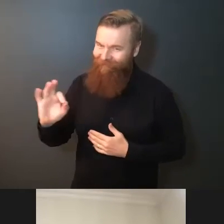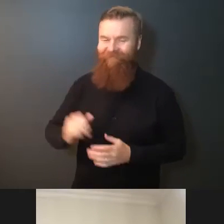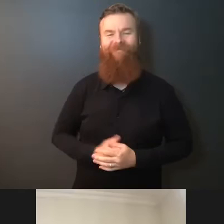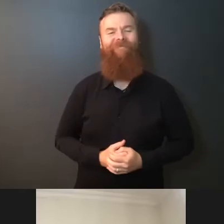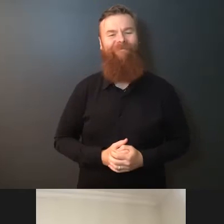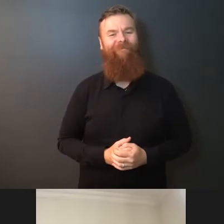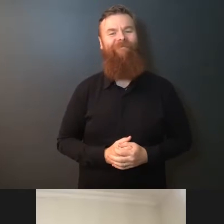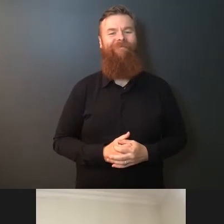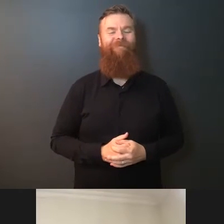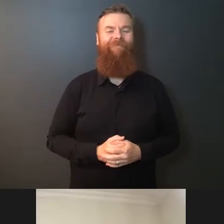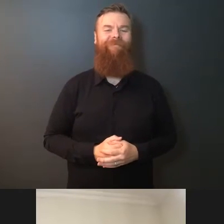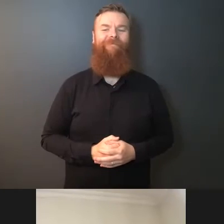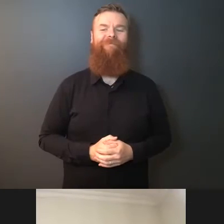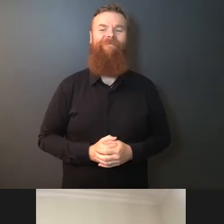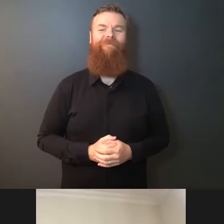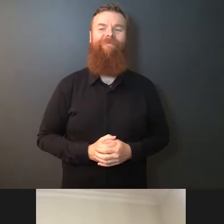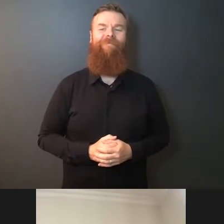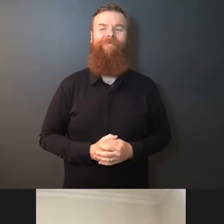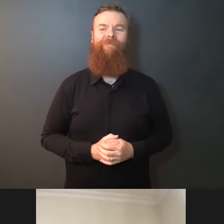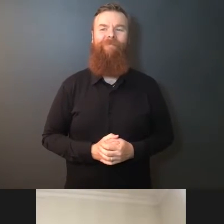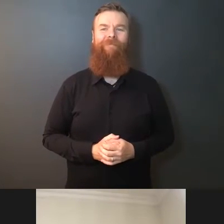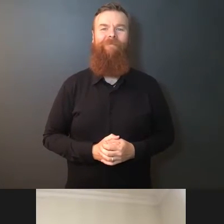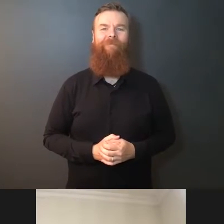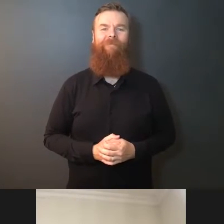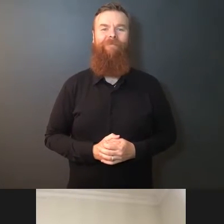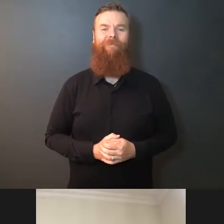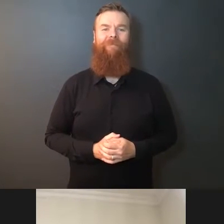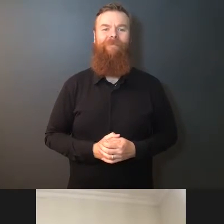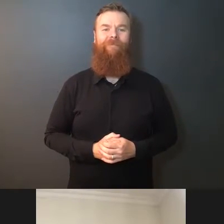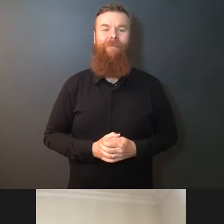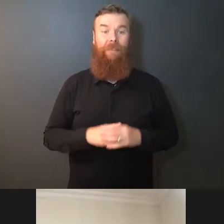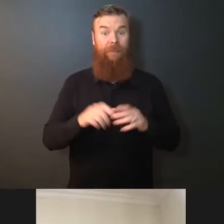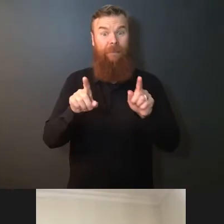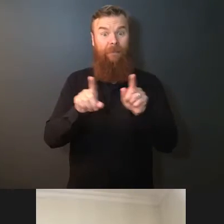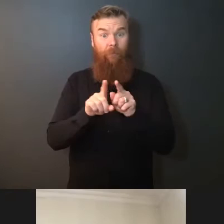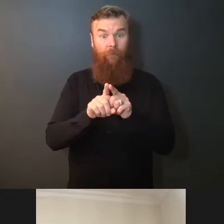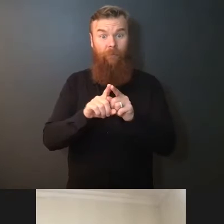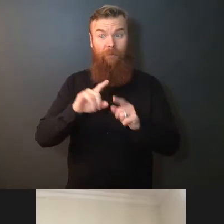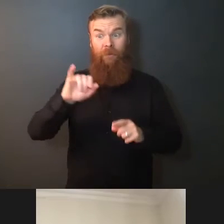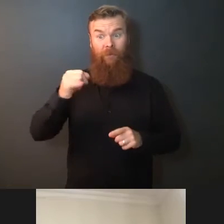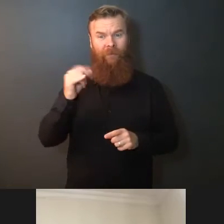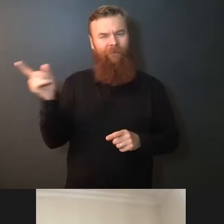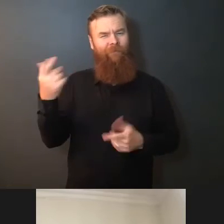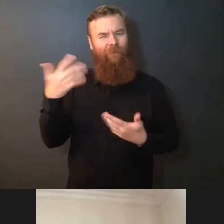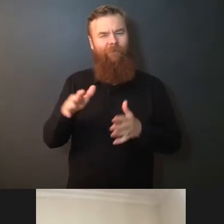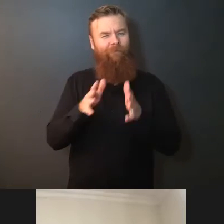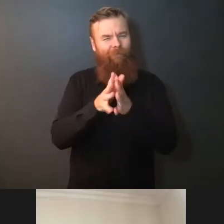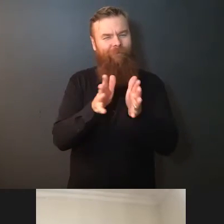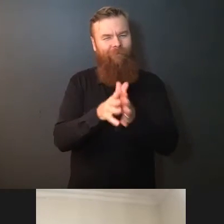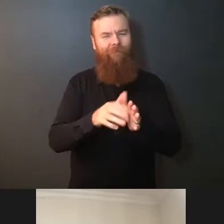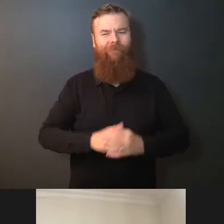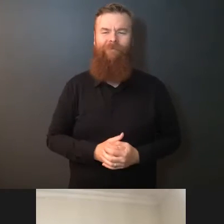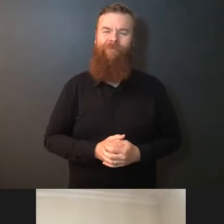And as Jose said, actually, when he started his presentation, we have reached a point